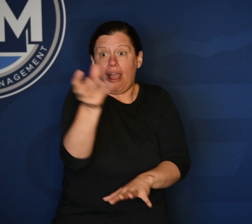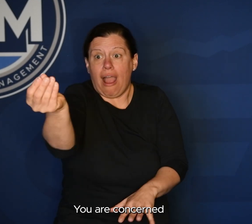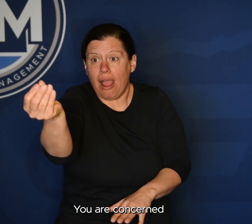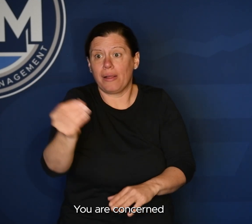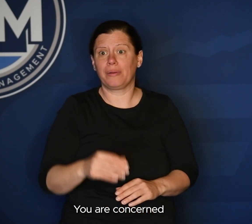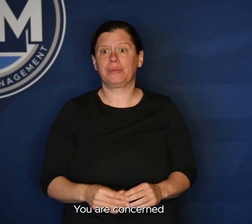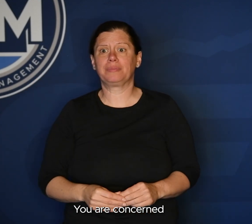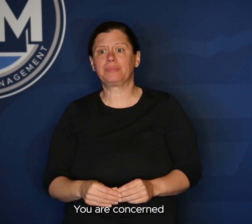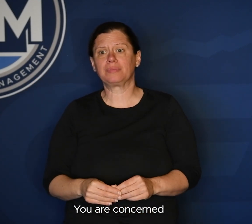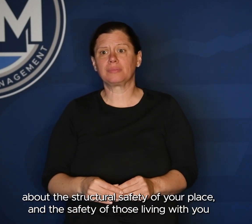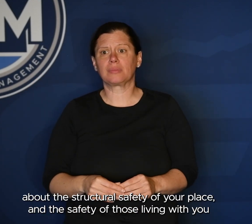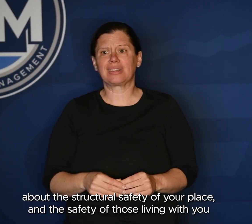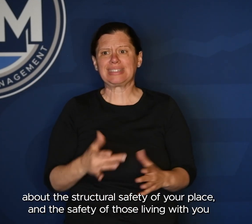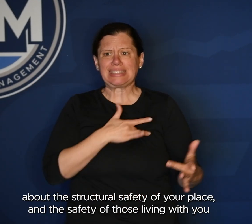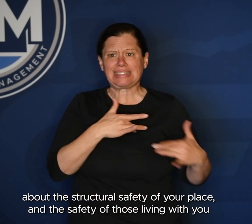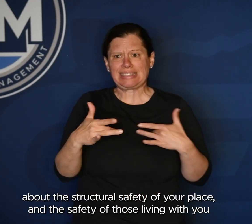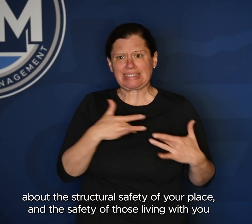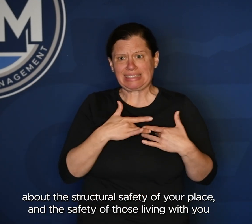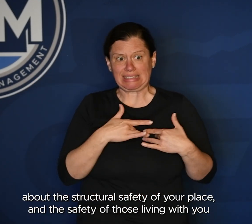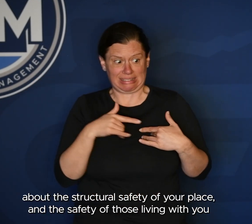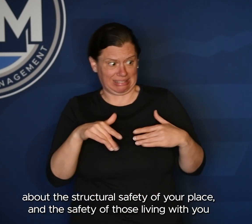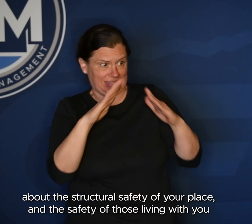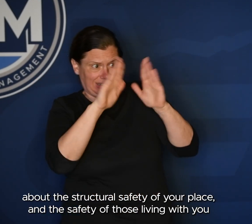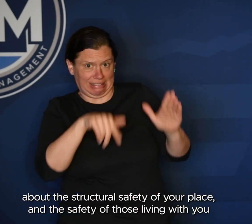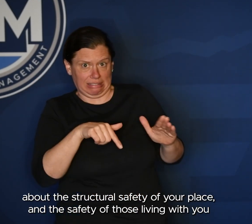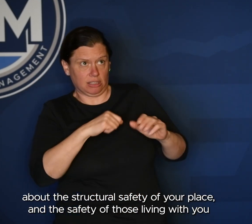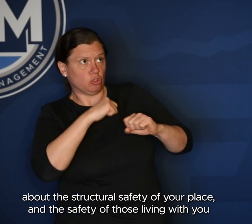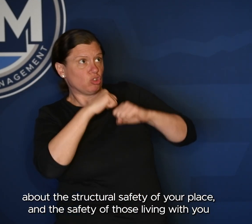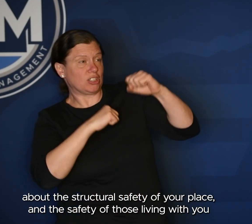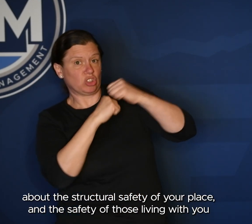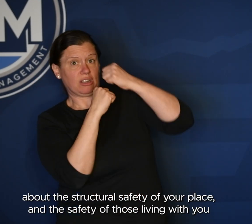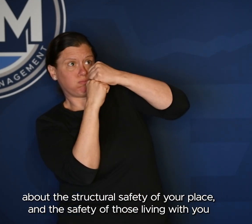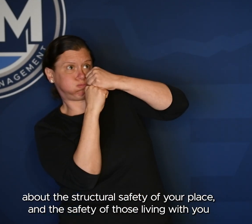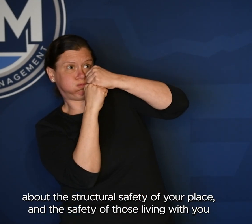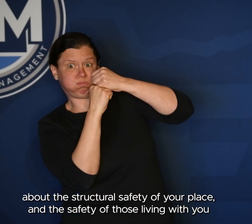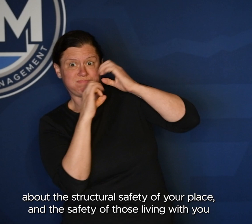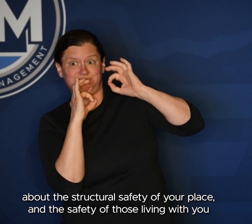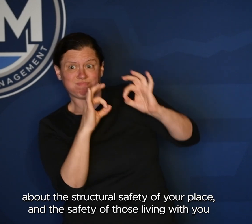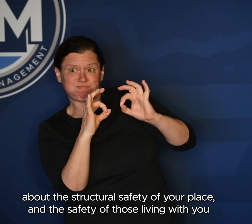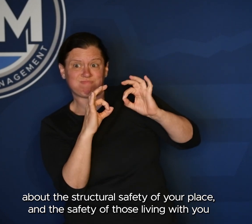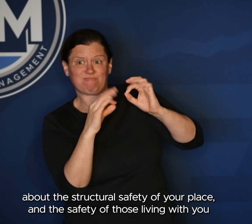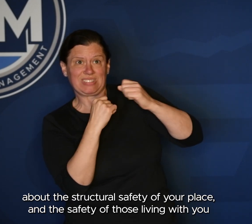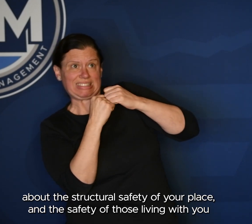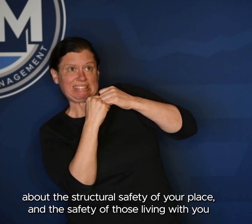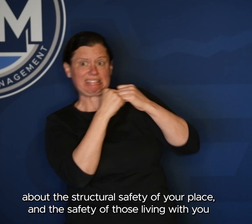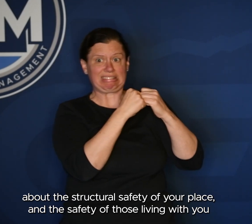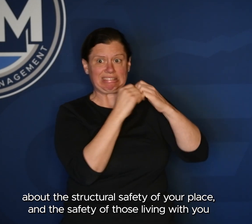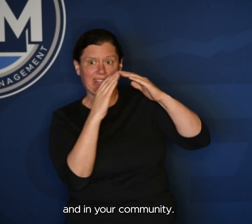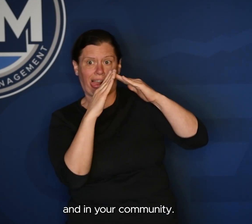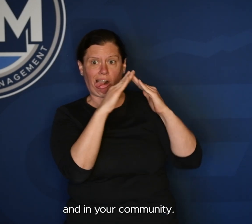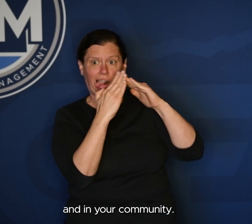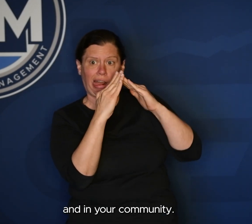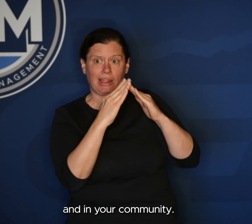You are concerned about the structural safety of your place and the safety of those living with you and in your